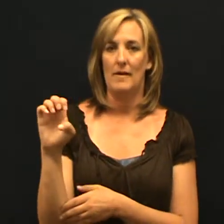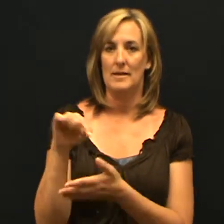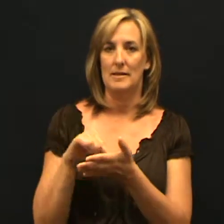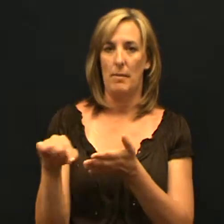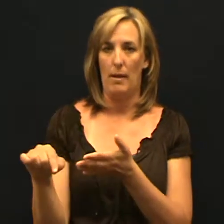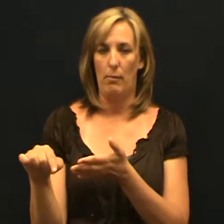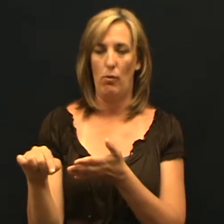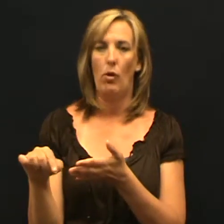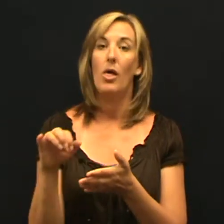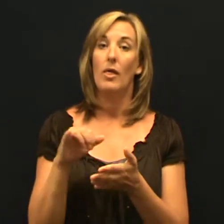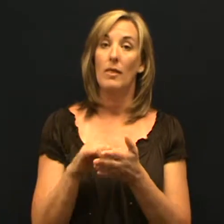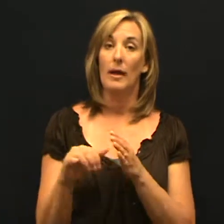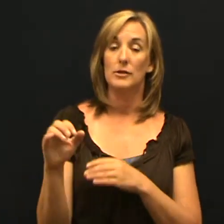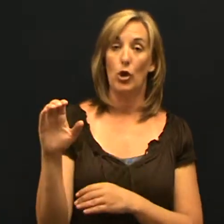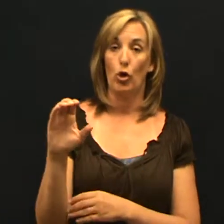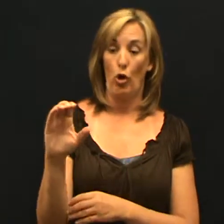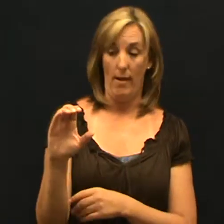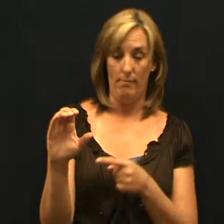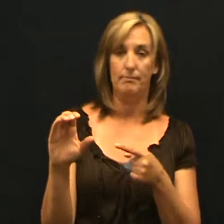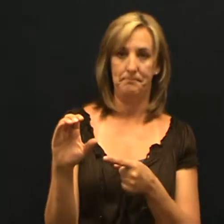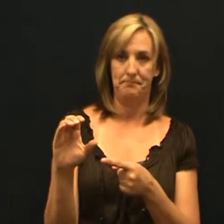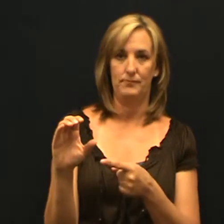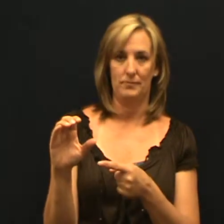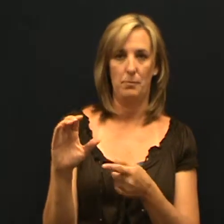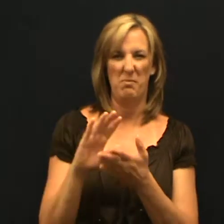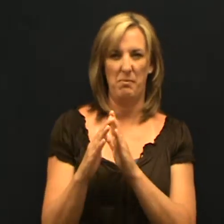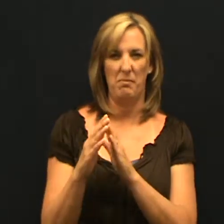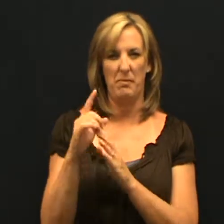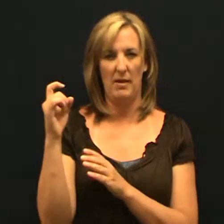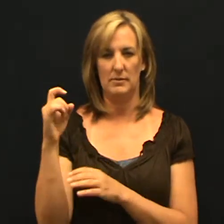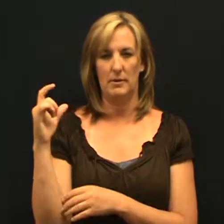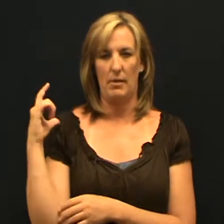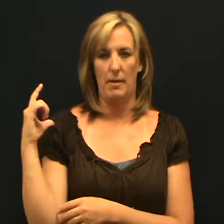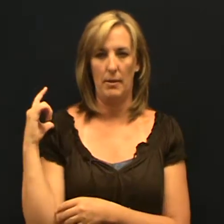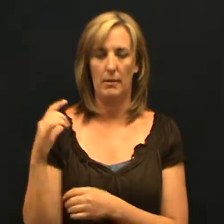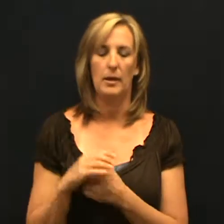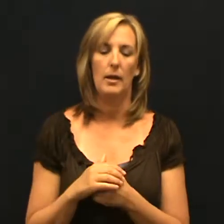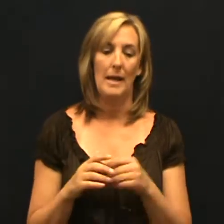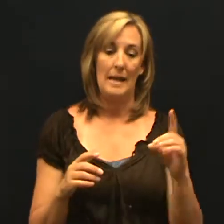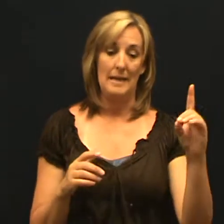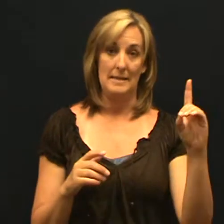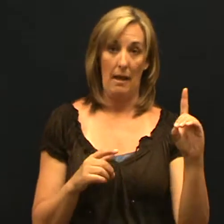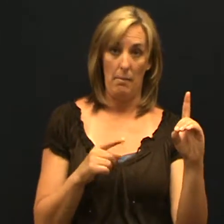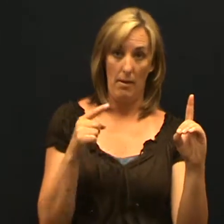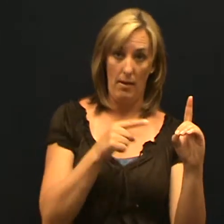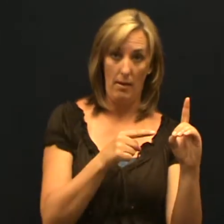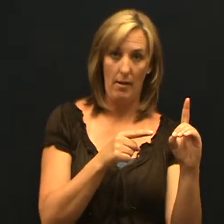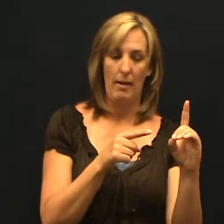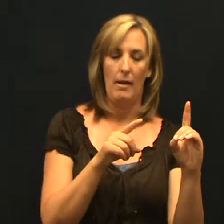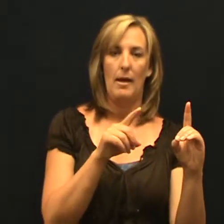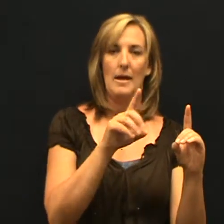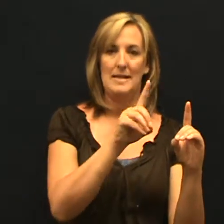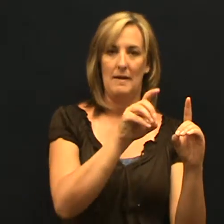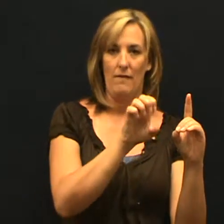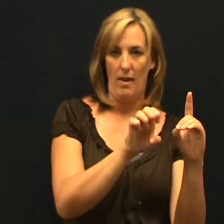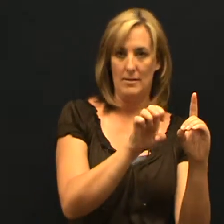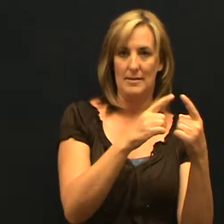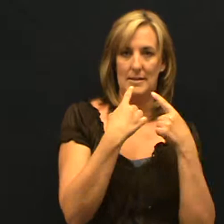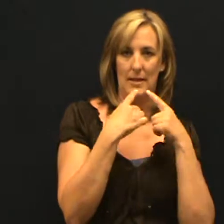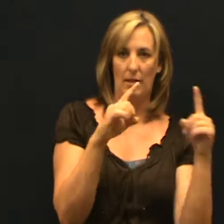course, because it's a liability. And then we debit dividends declared in our stockholders' equity